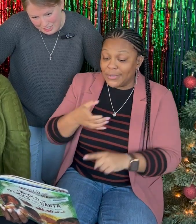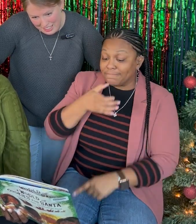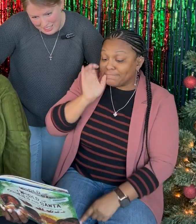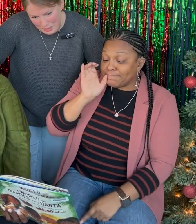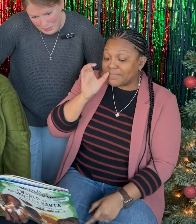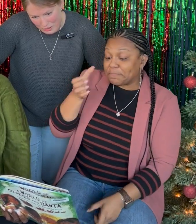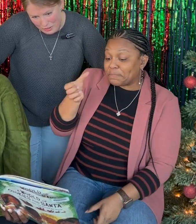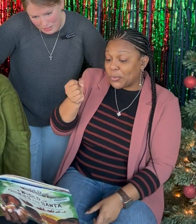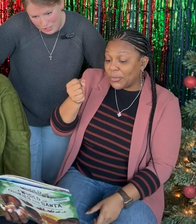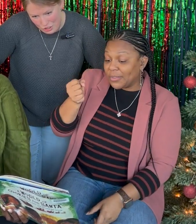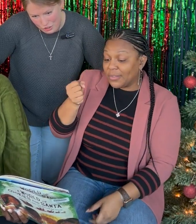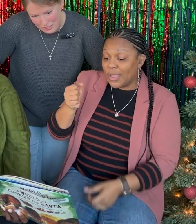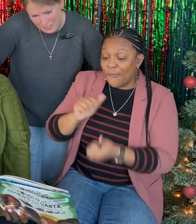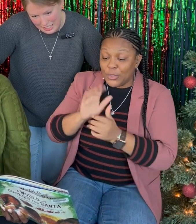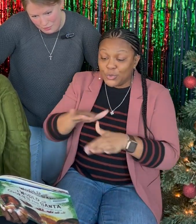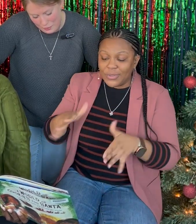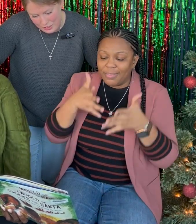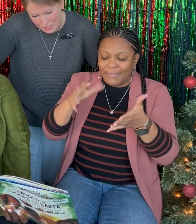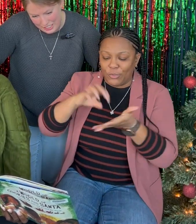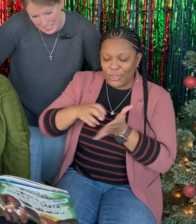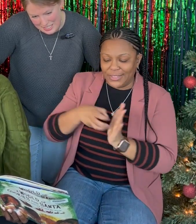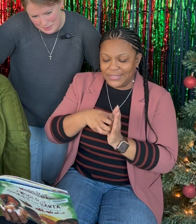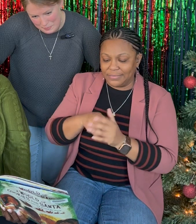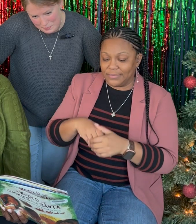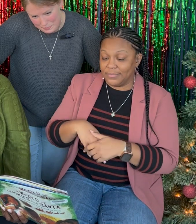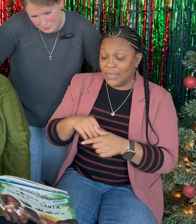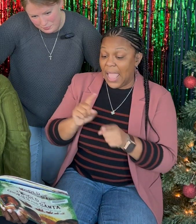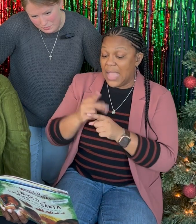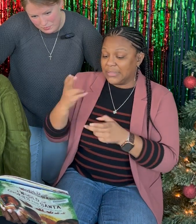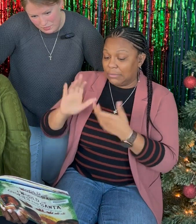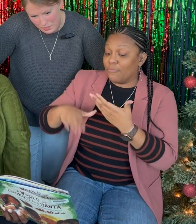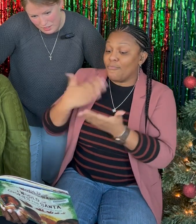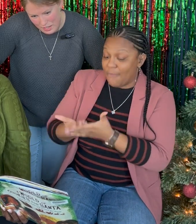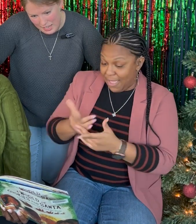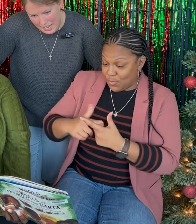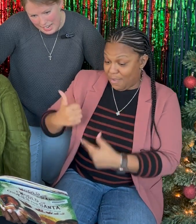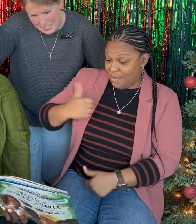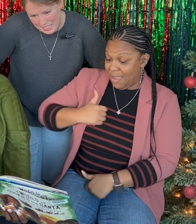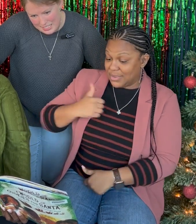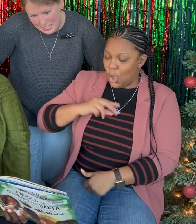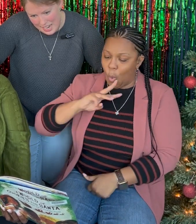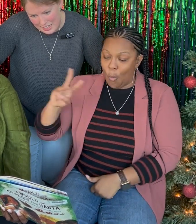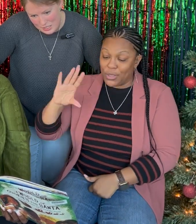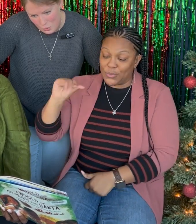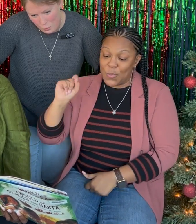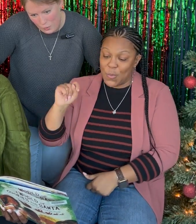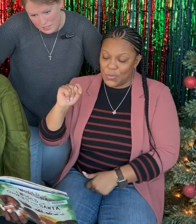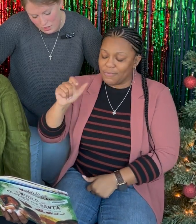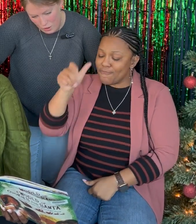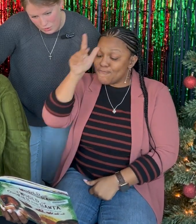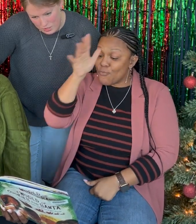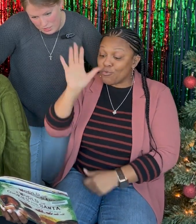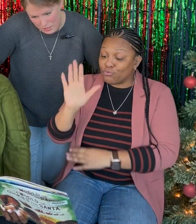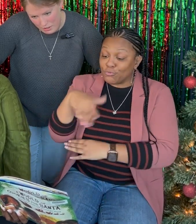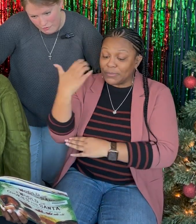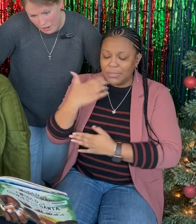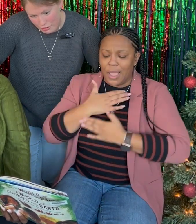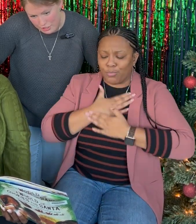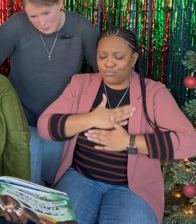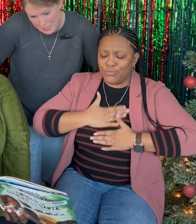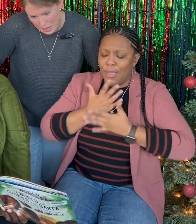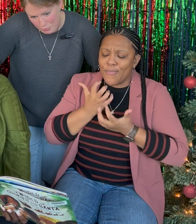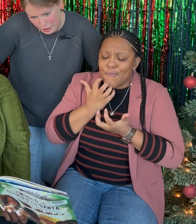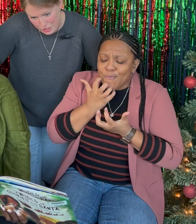for dunking in the milk the children leave with the cookies. As he gets to Canada's west coast,